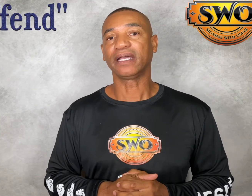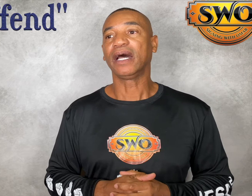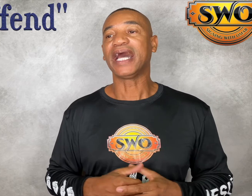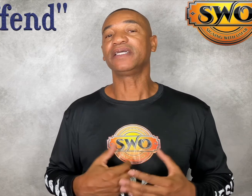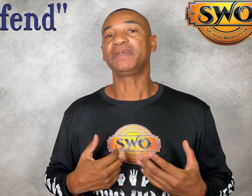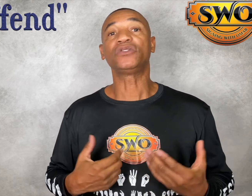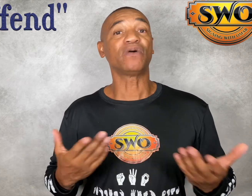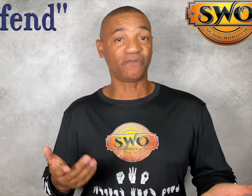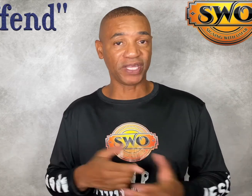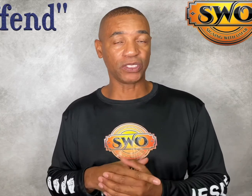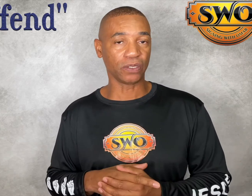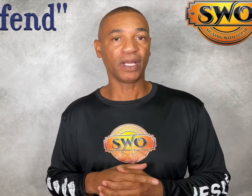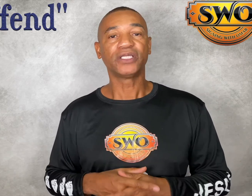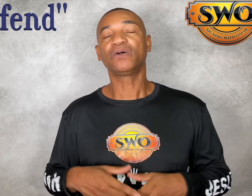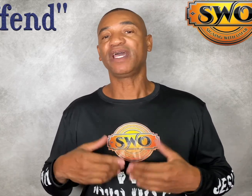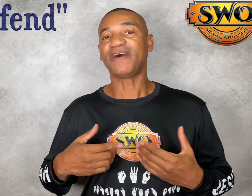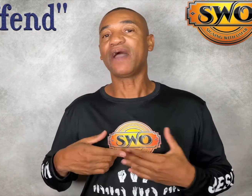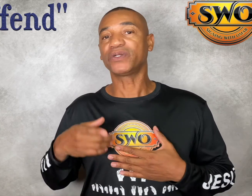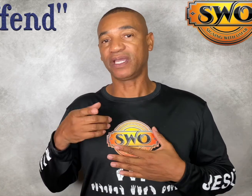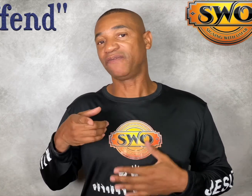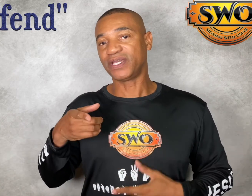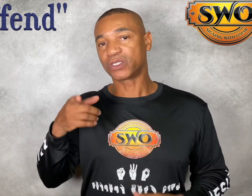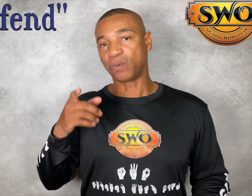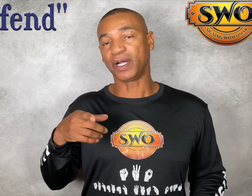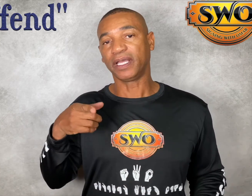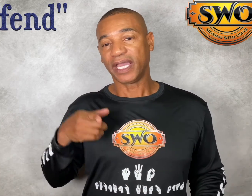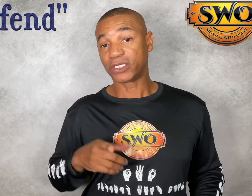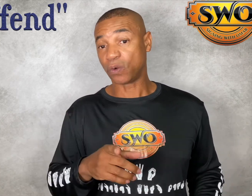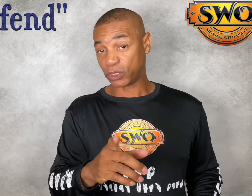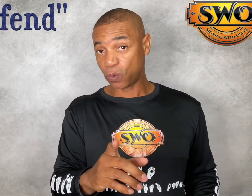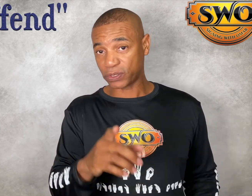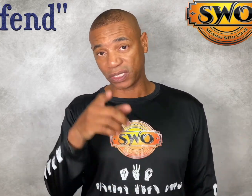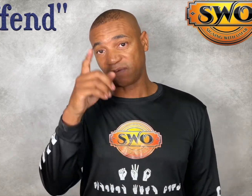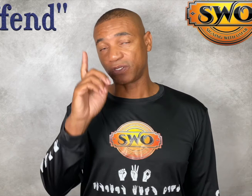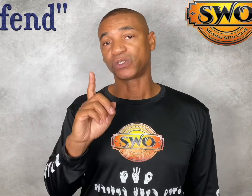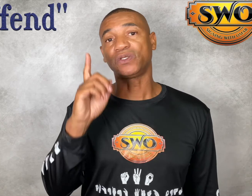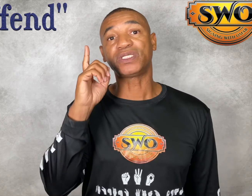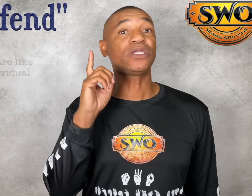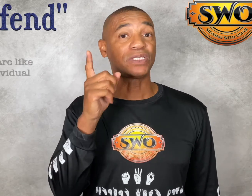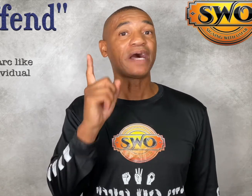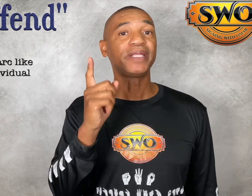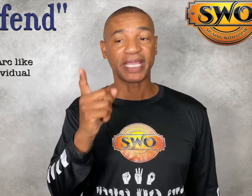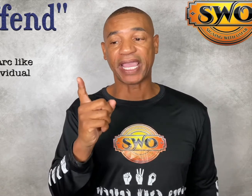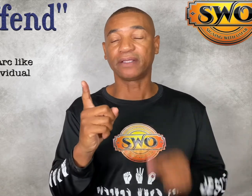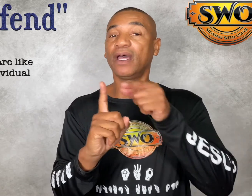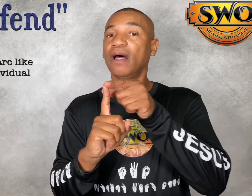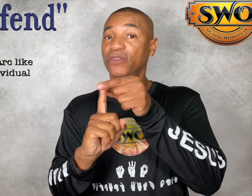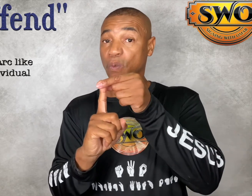I didn't mean to offend you. So if I were to offend someone, it's going towards the individual. So you'll take your dominant hand, the one